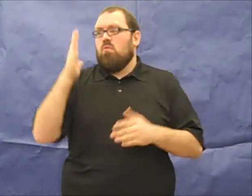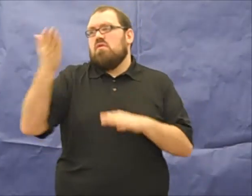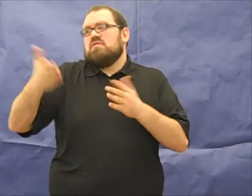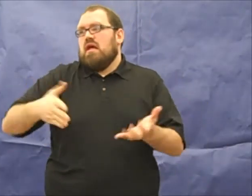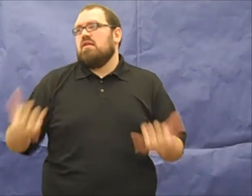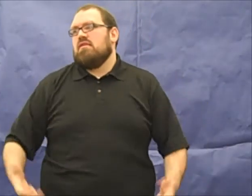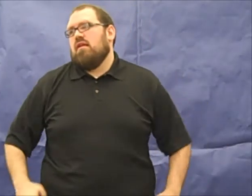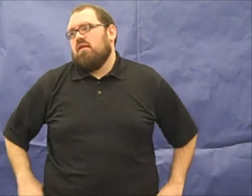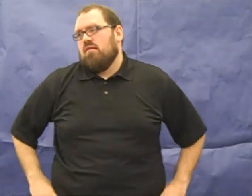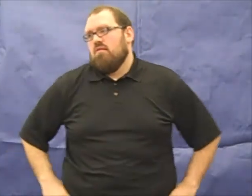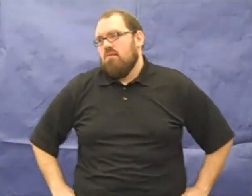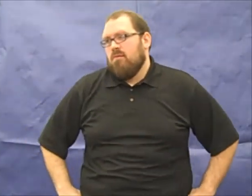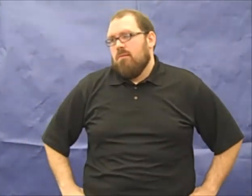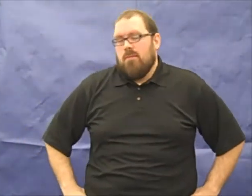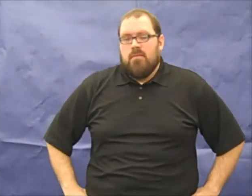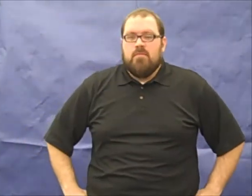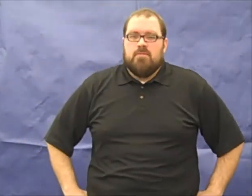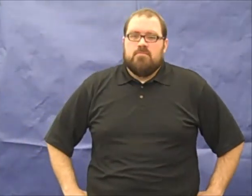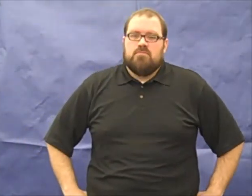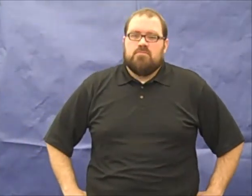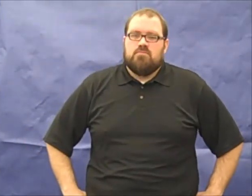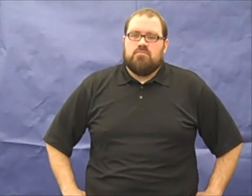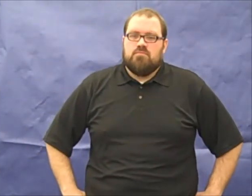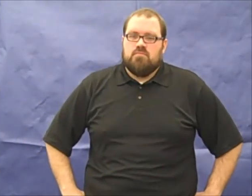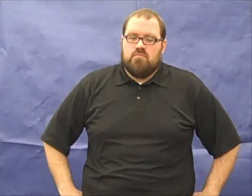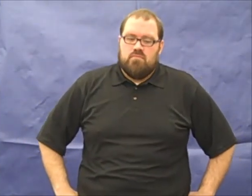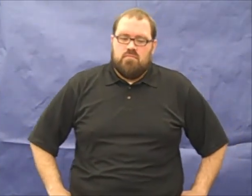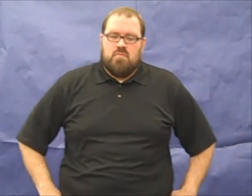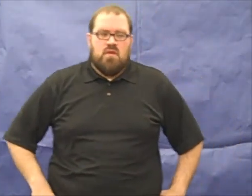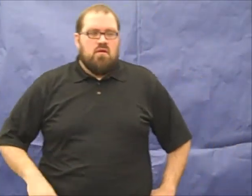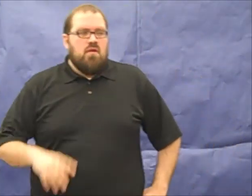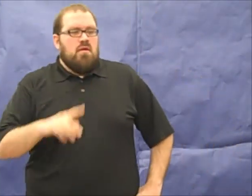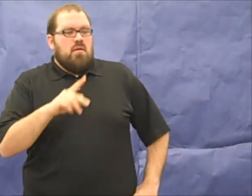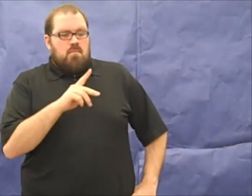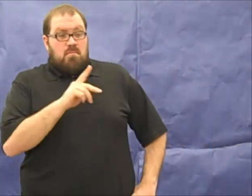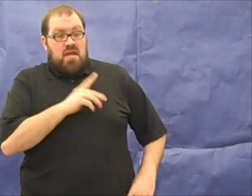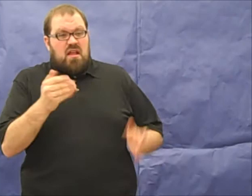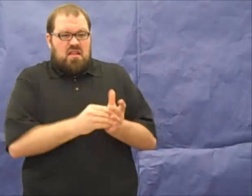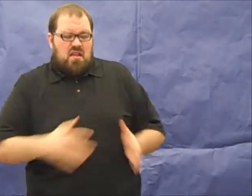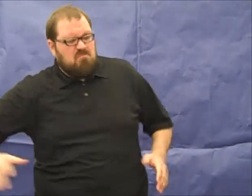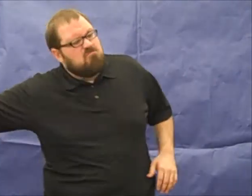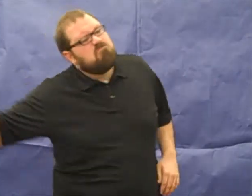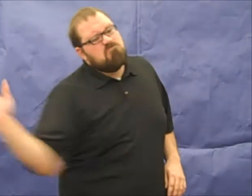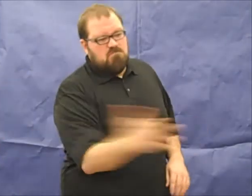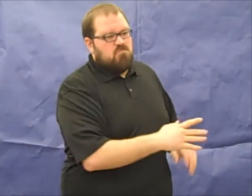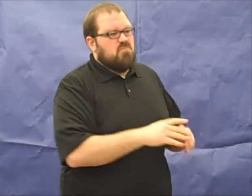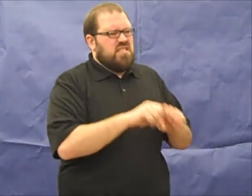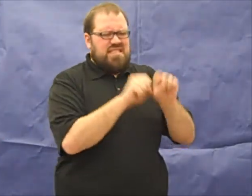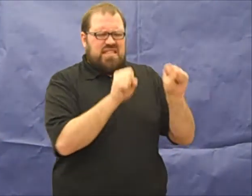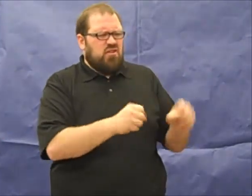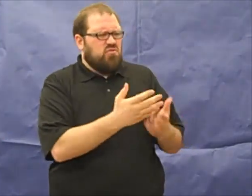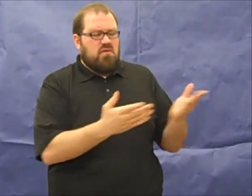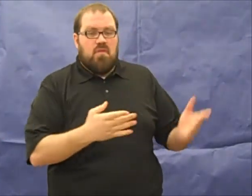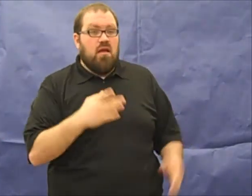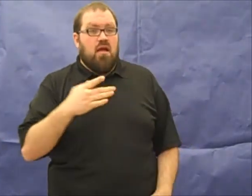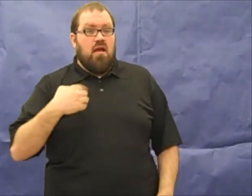day. Peeta sends something else flying, a statue. I've never seen him like this before.